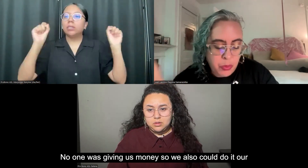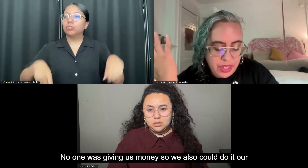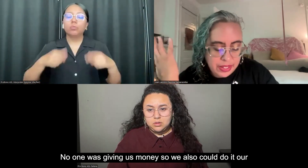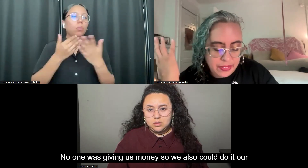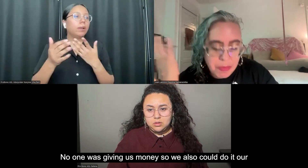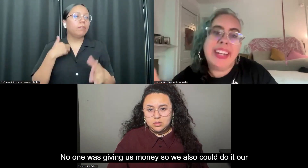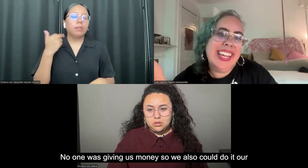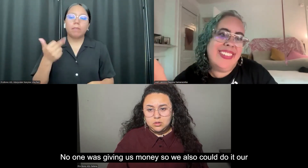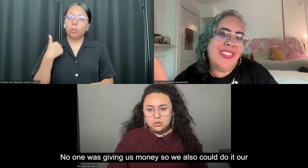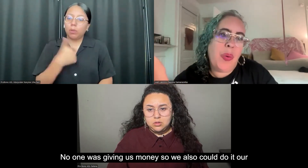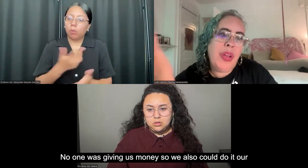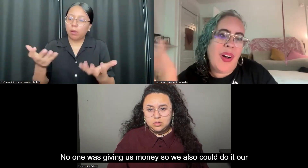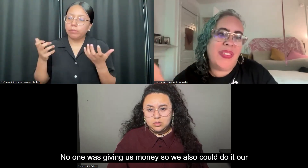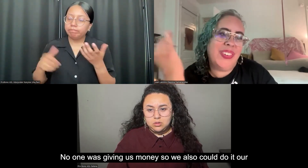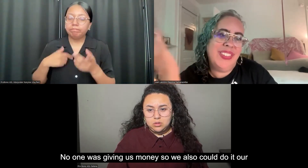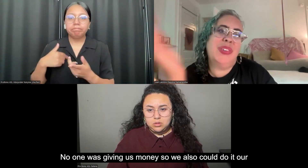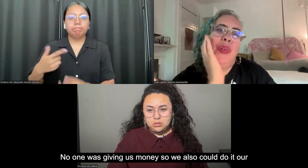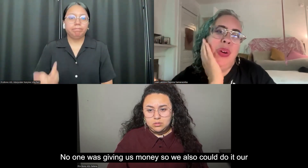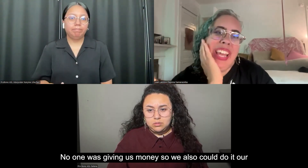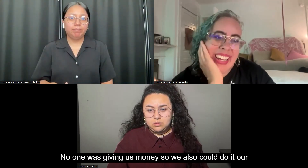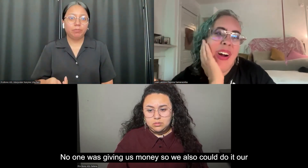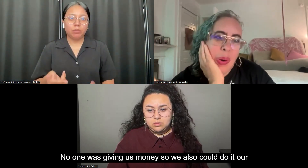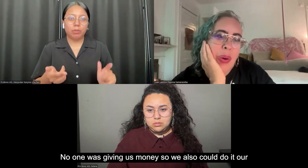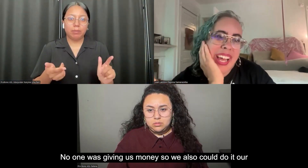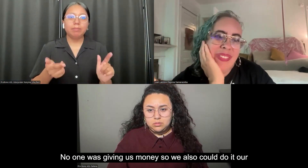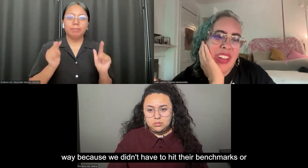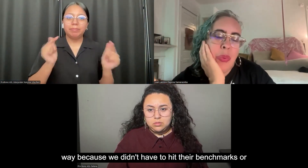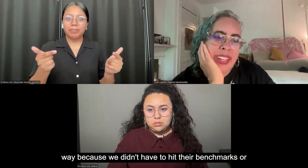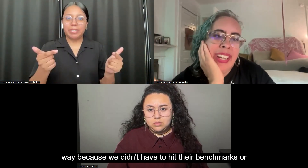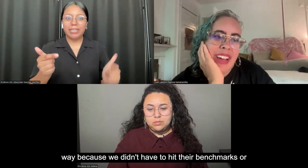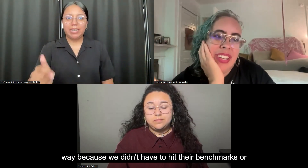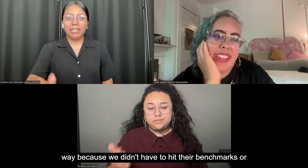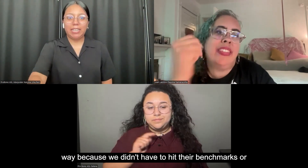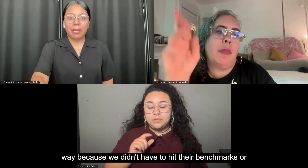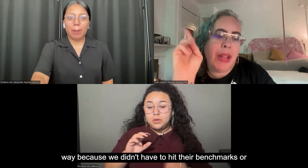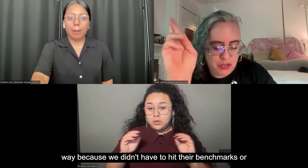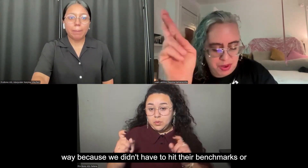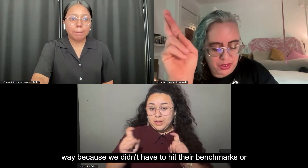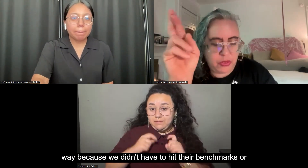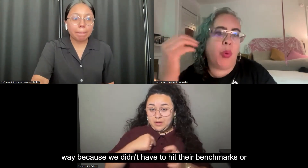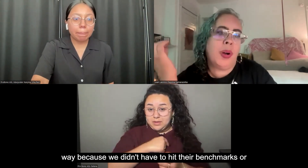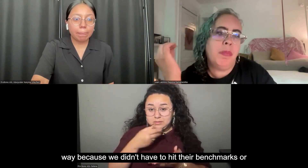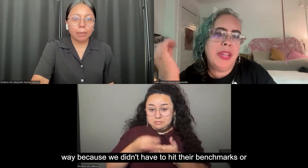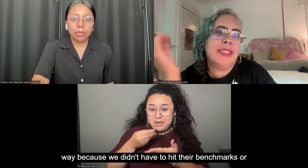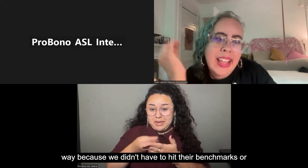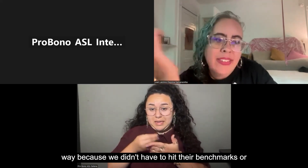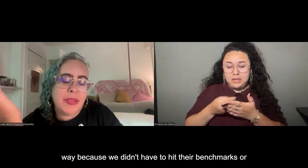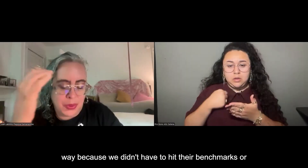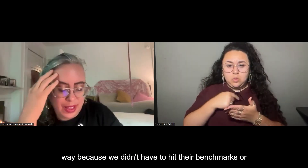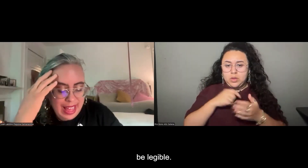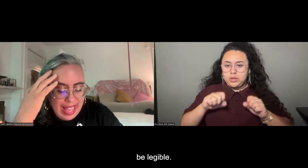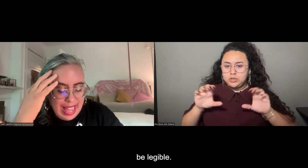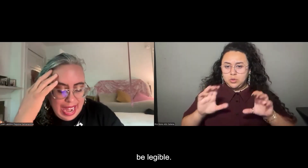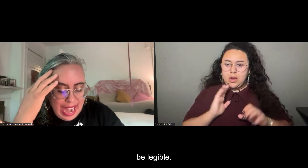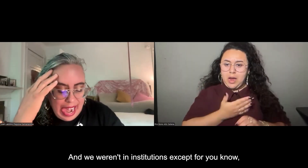And no one was giving us money, so we also could do it our way because we didn't have to hit their benchmarks or be